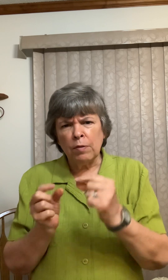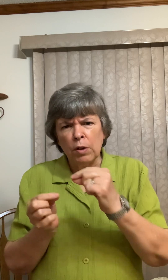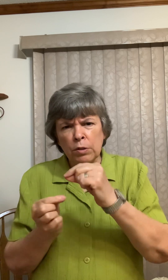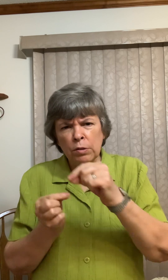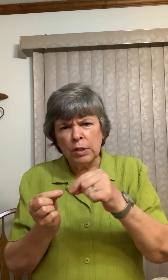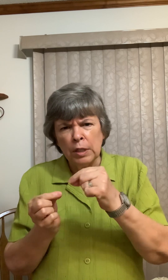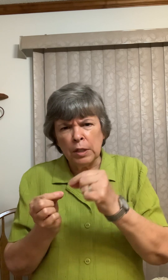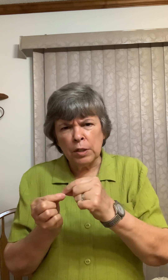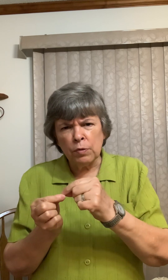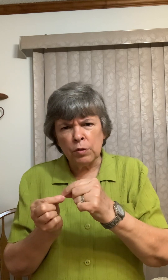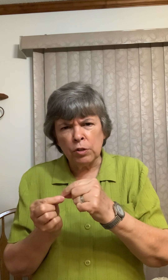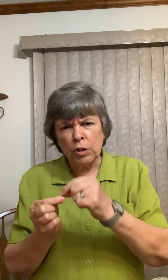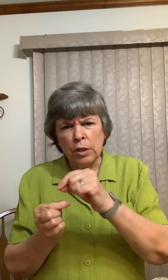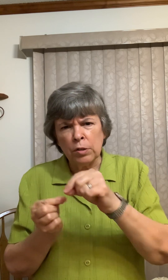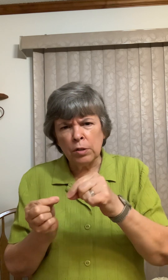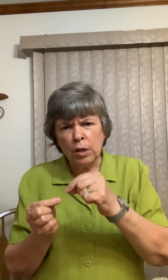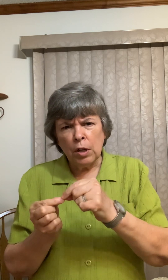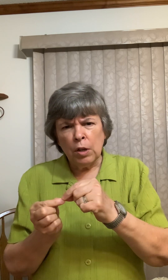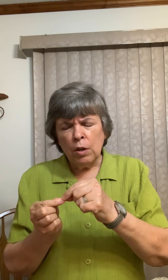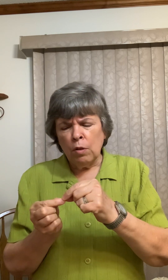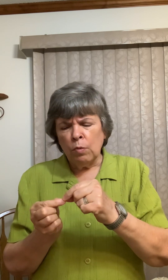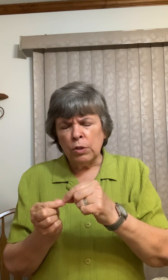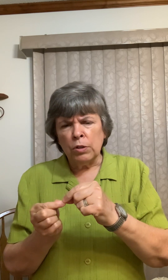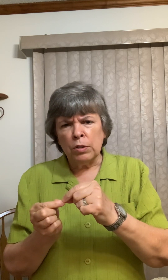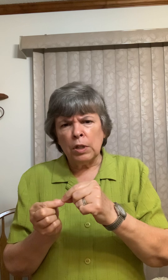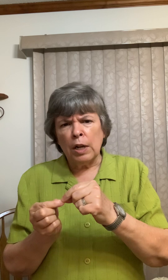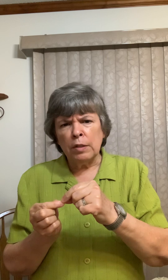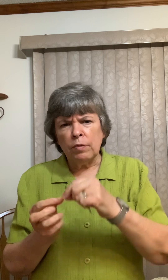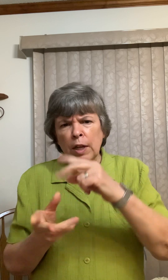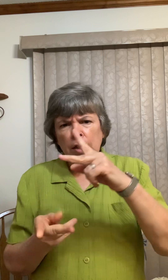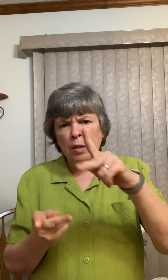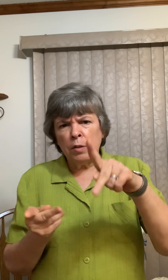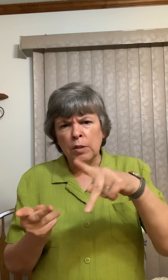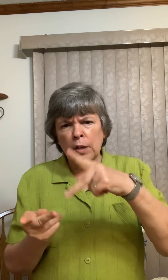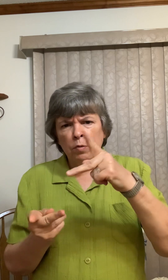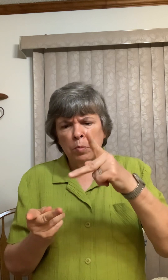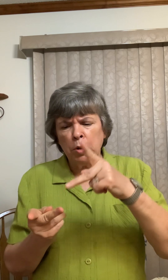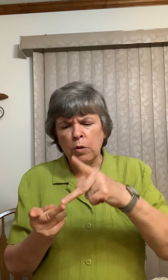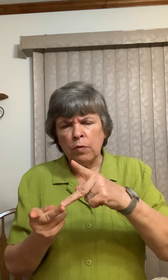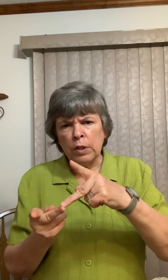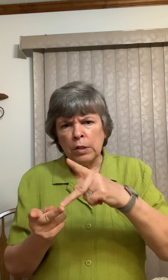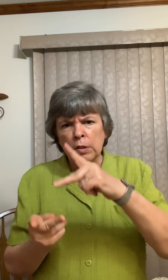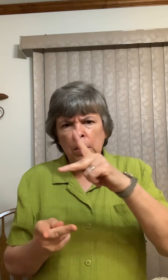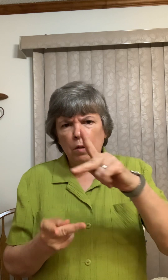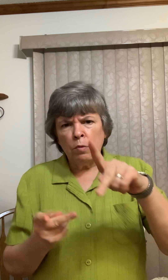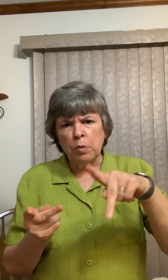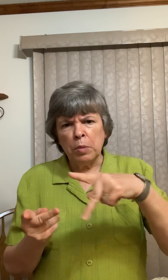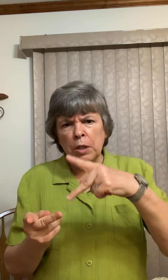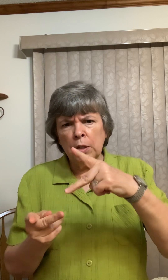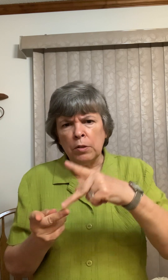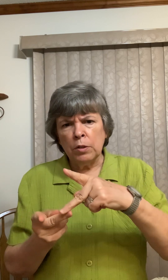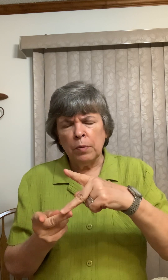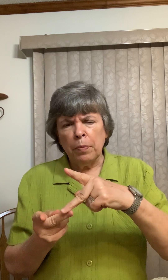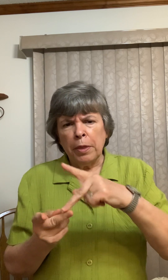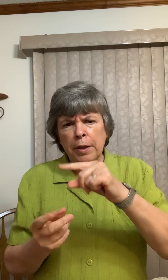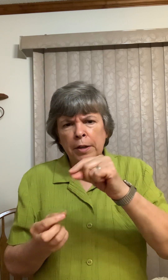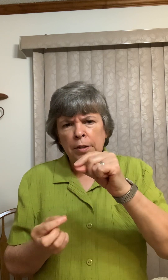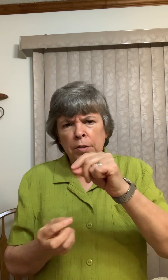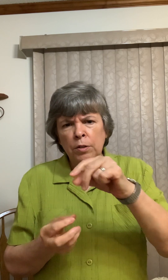also seen this for just, which is kind of like the sign for perfect with P's. And so,